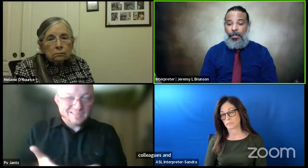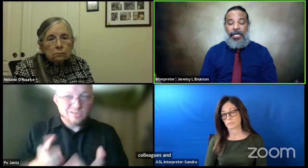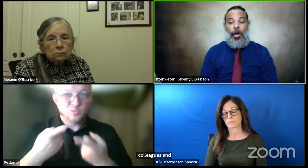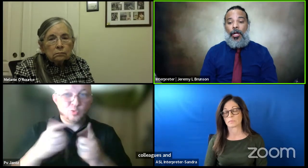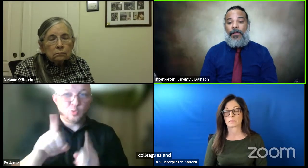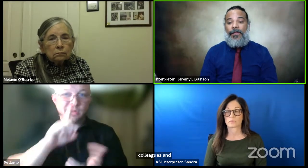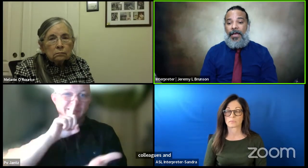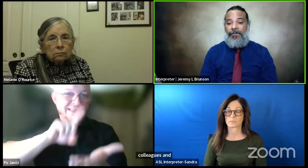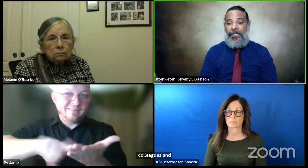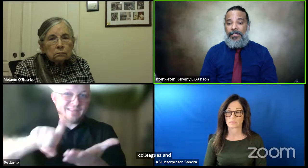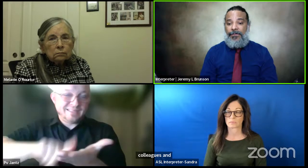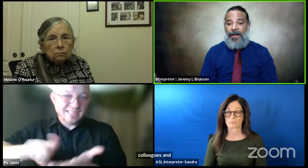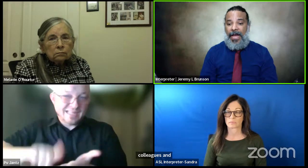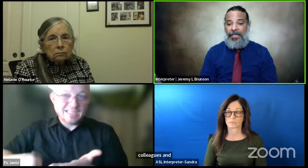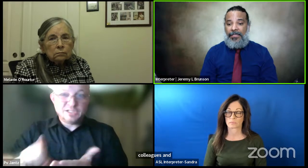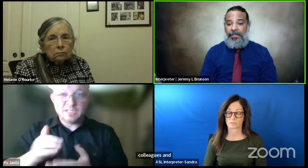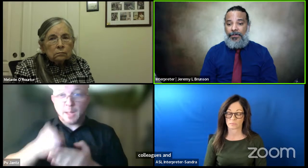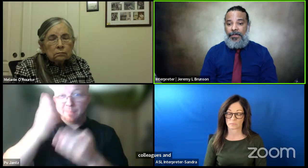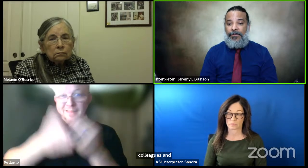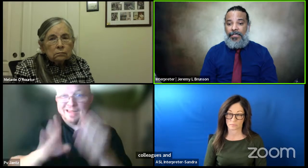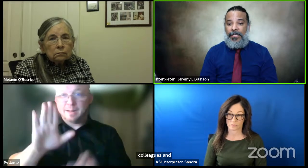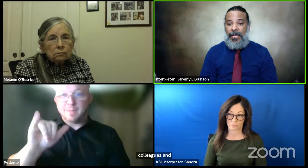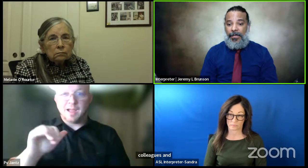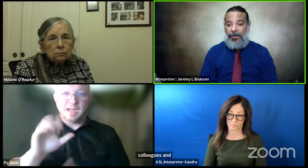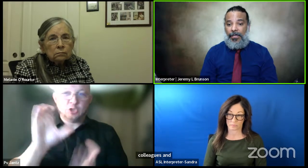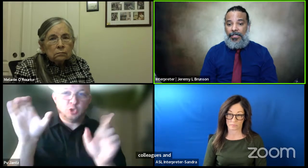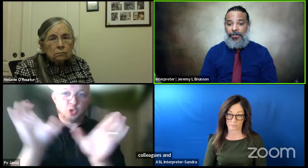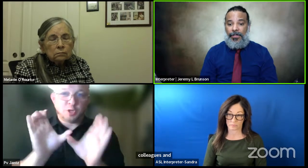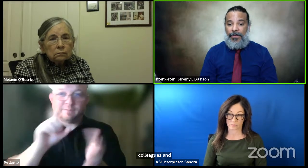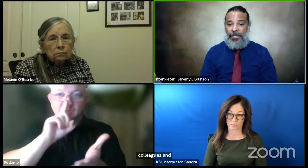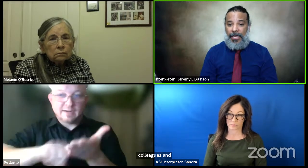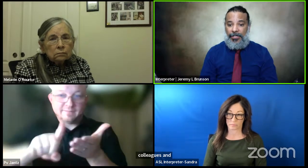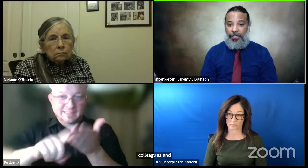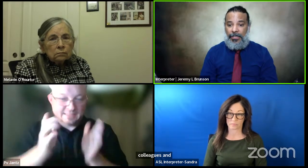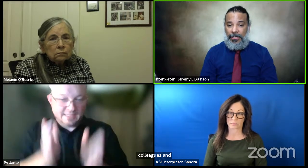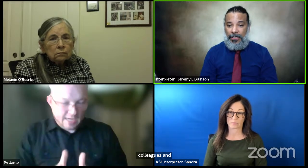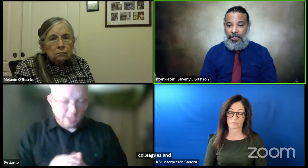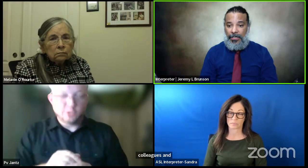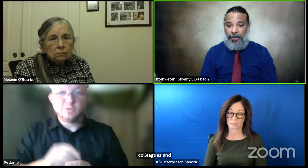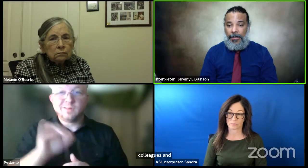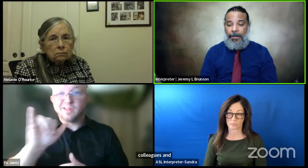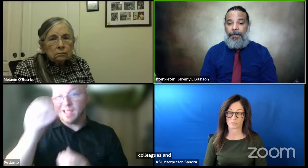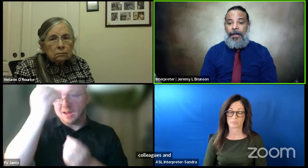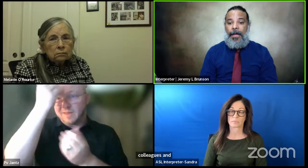We have to look at all of the evidence and facts during the that are collected during the investigation.